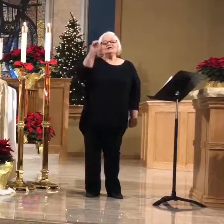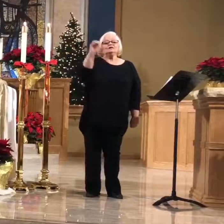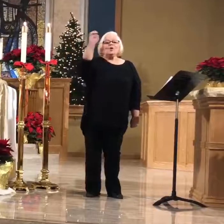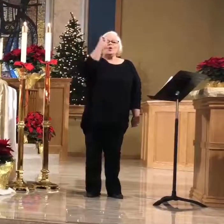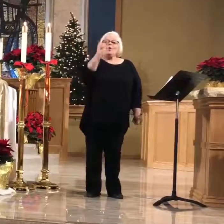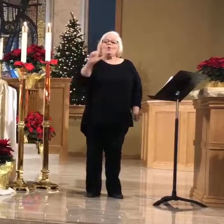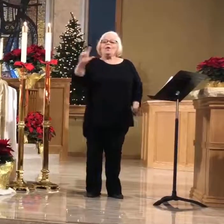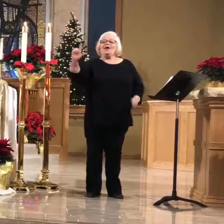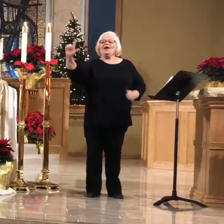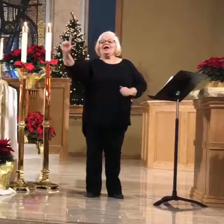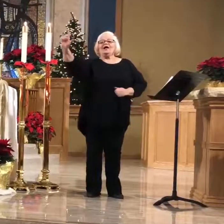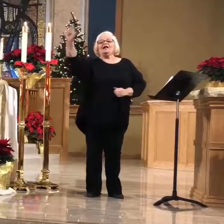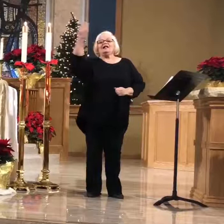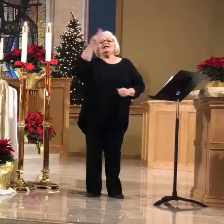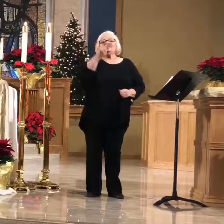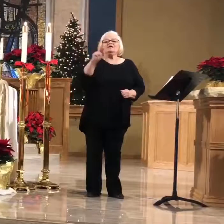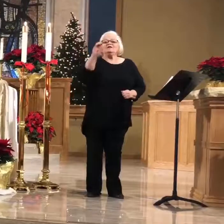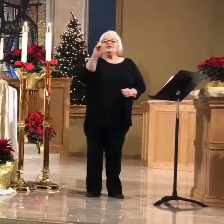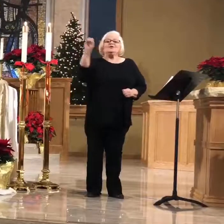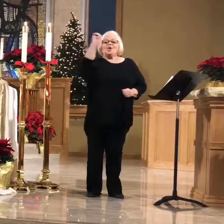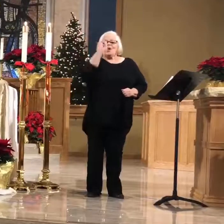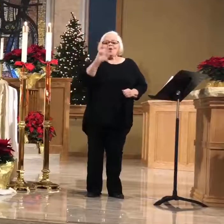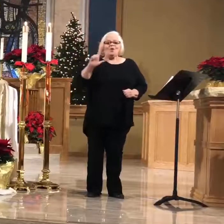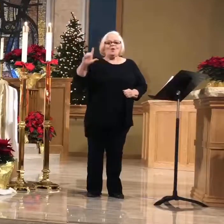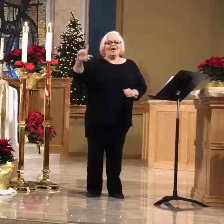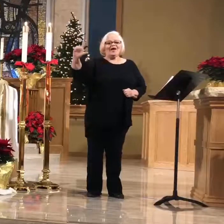Noel, Noel,